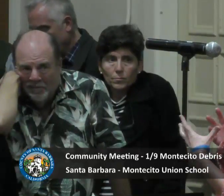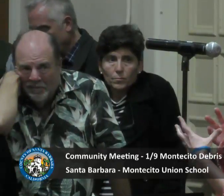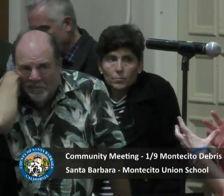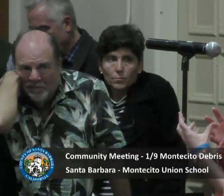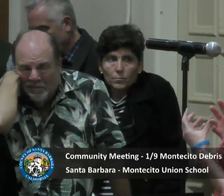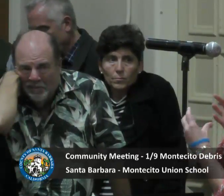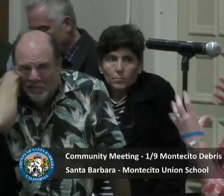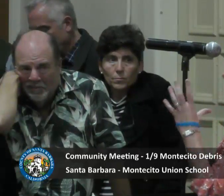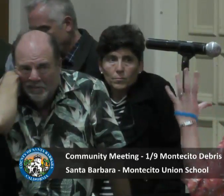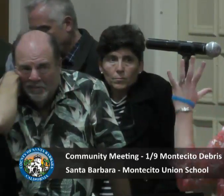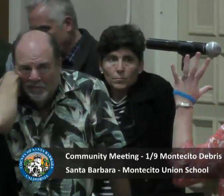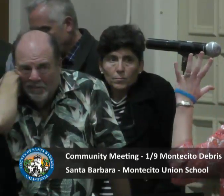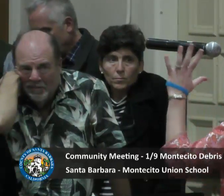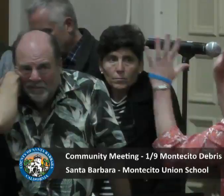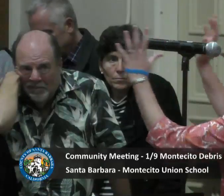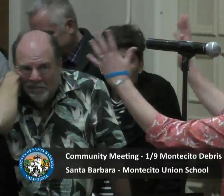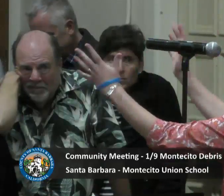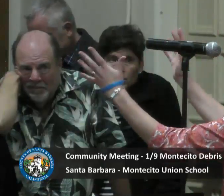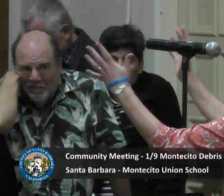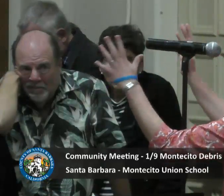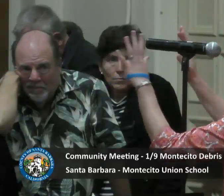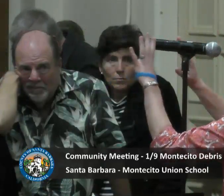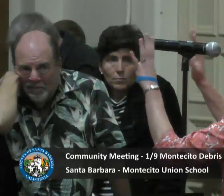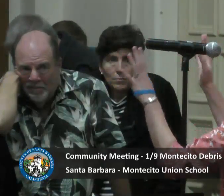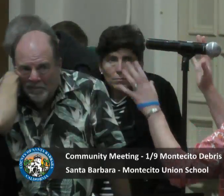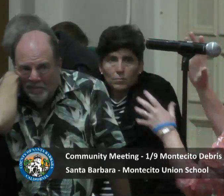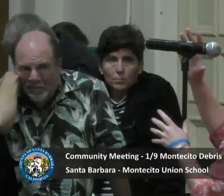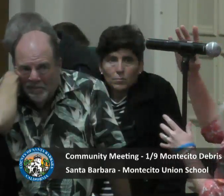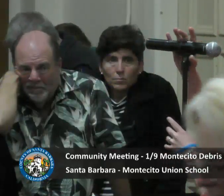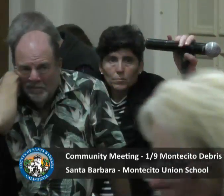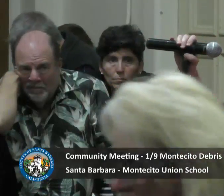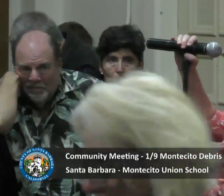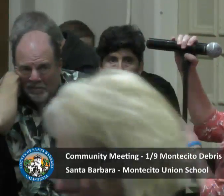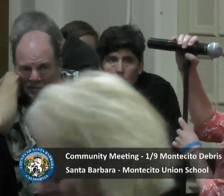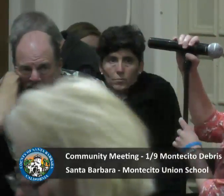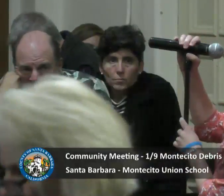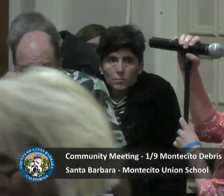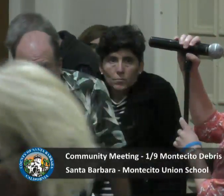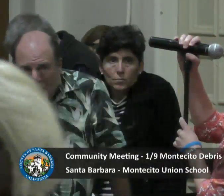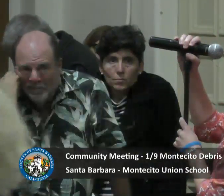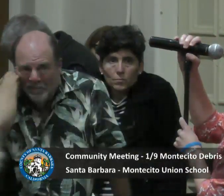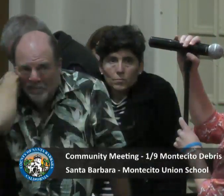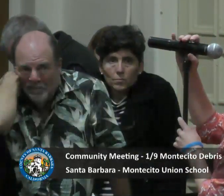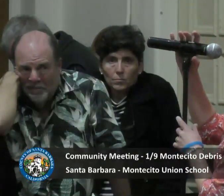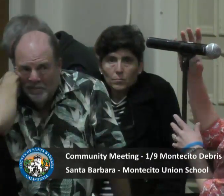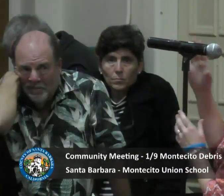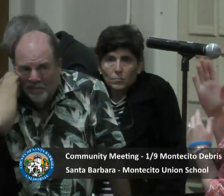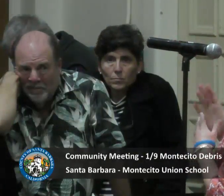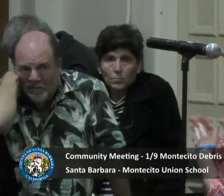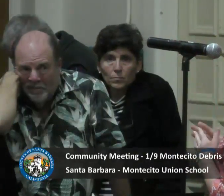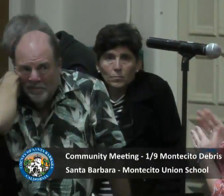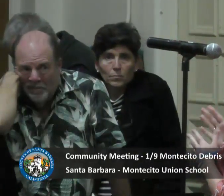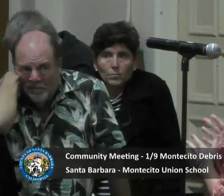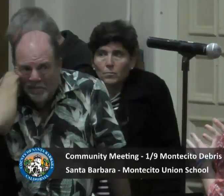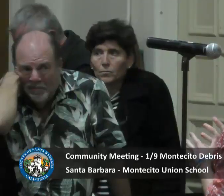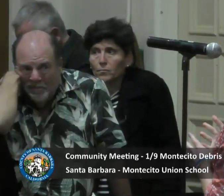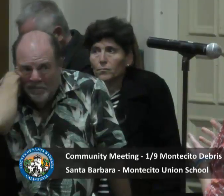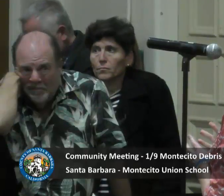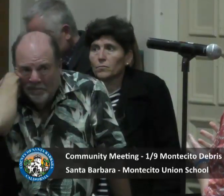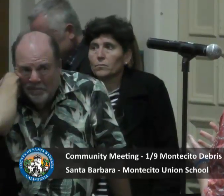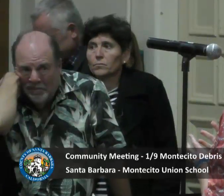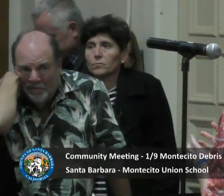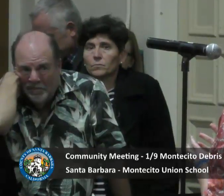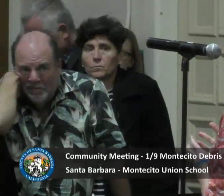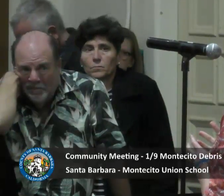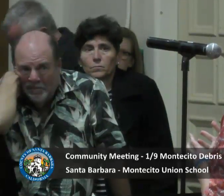and you've mentioned that this evacuation goes into place when there is half an inch of